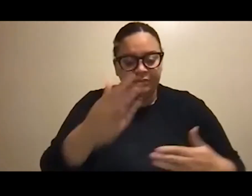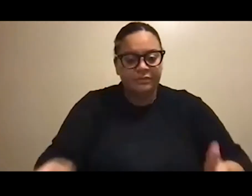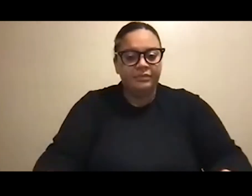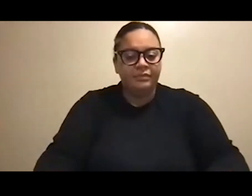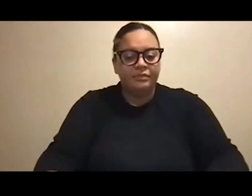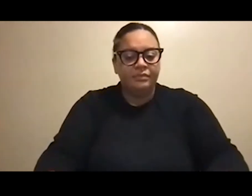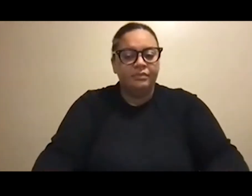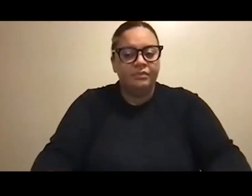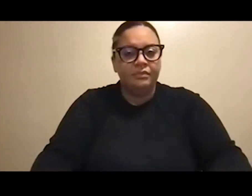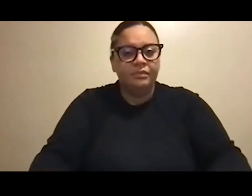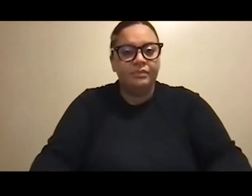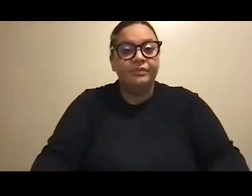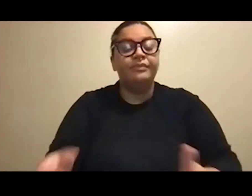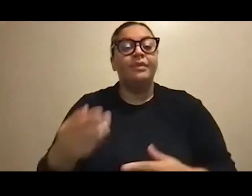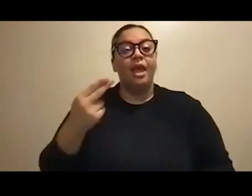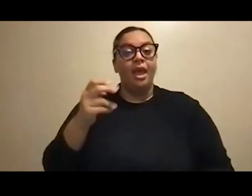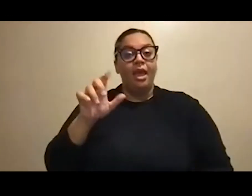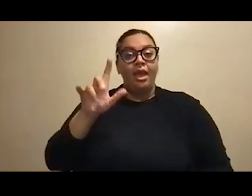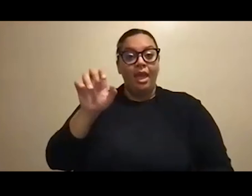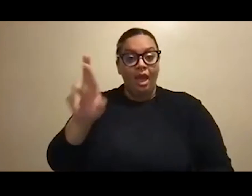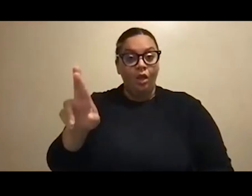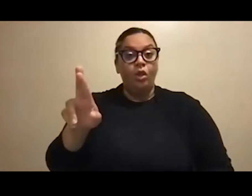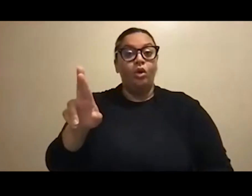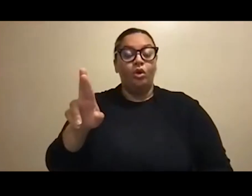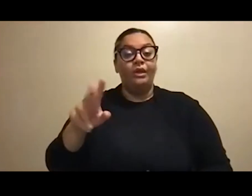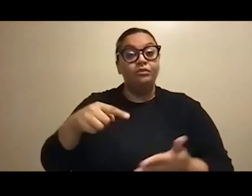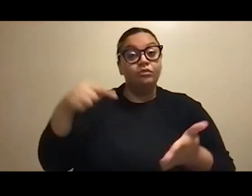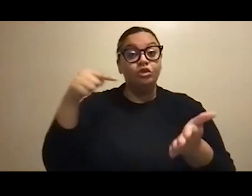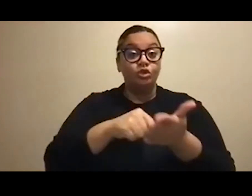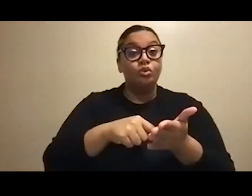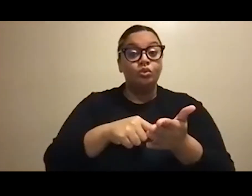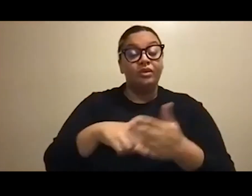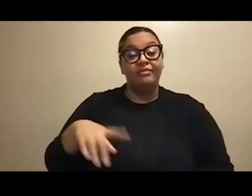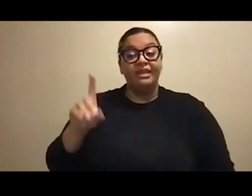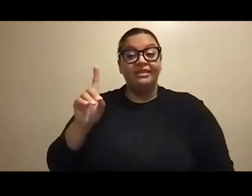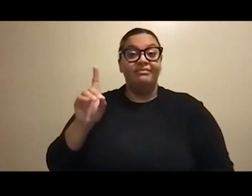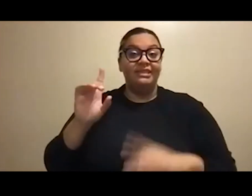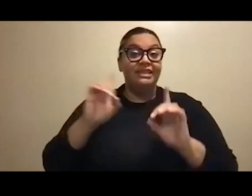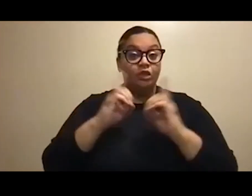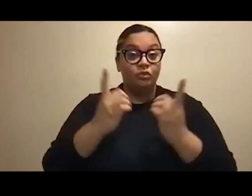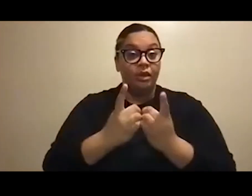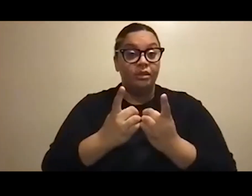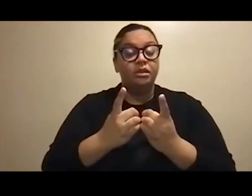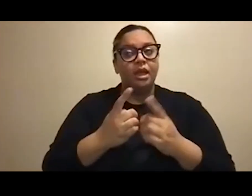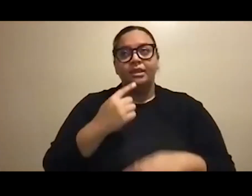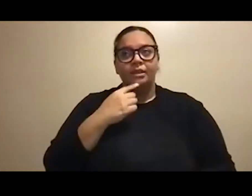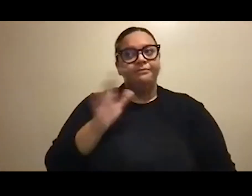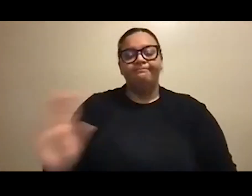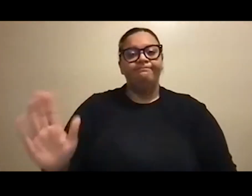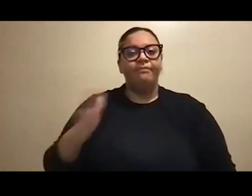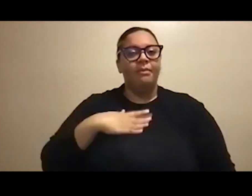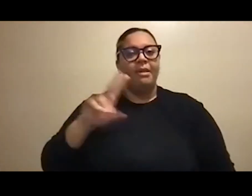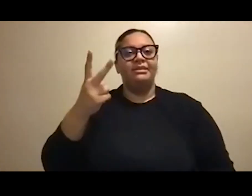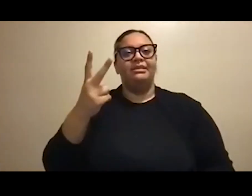Mr. Heller sued the District of Columbia, saying that law deprived him of his Second Amendment rights to keep and bear